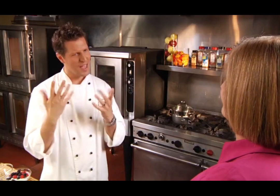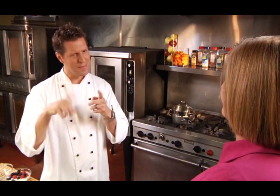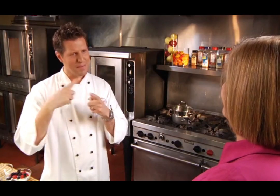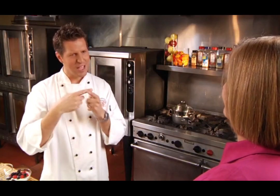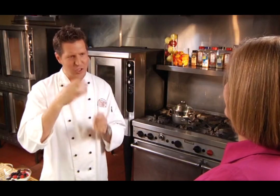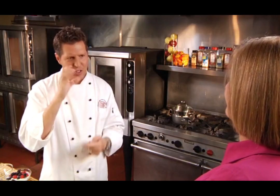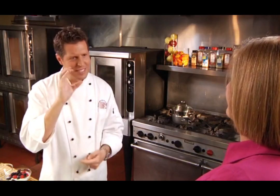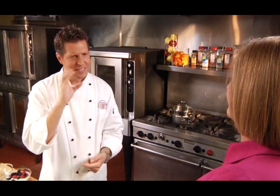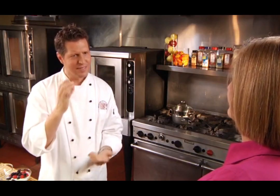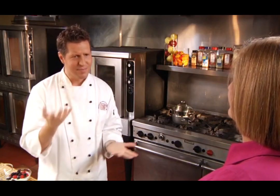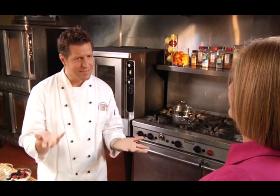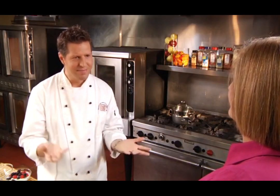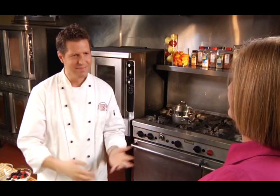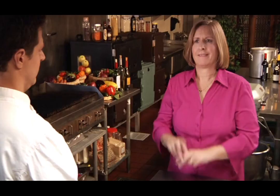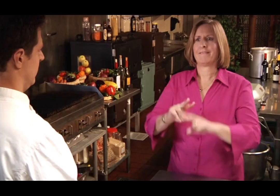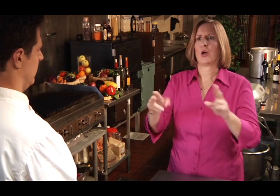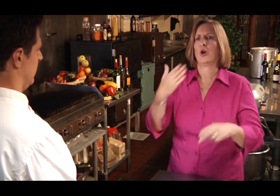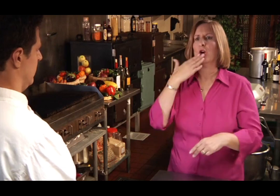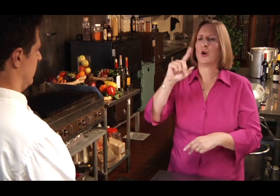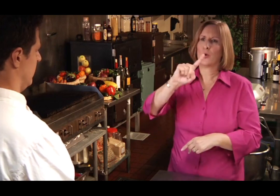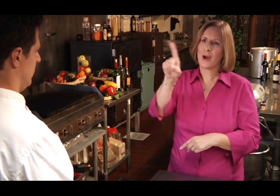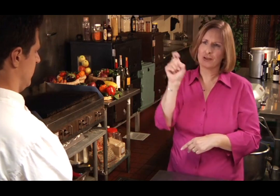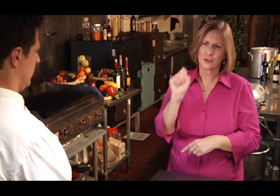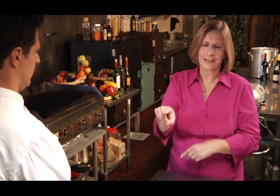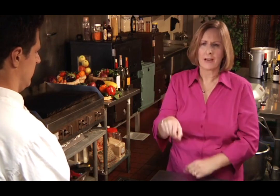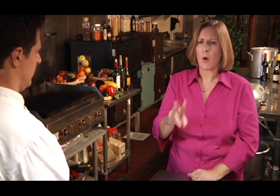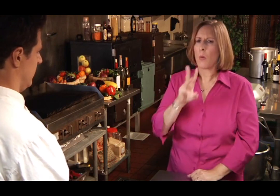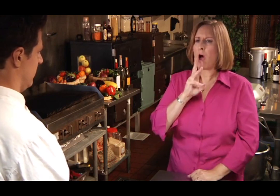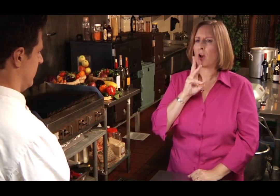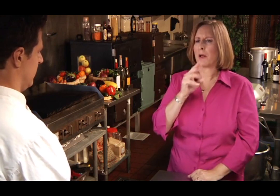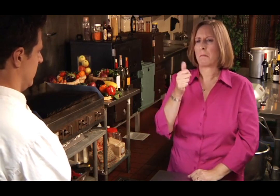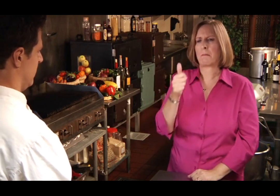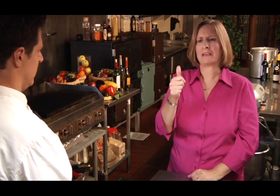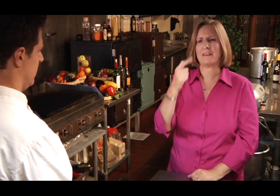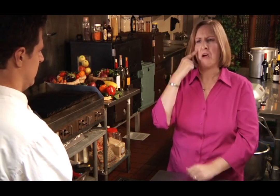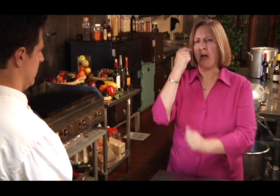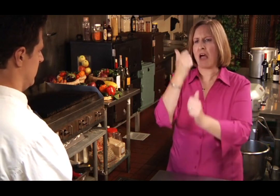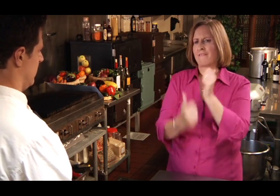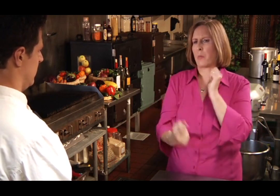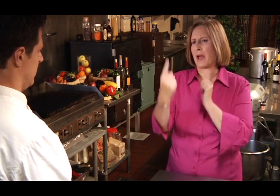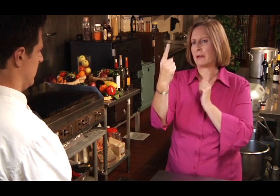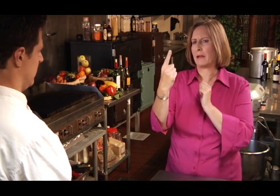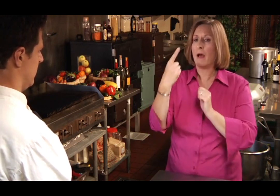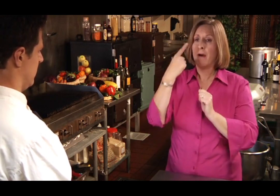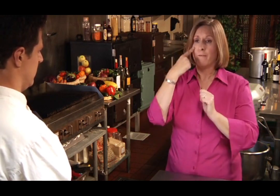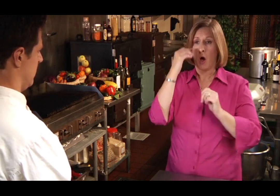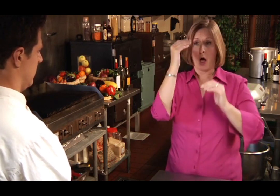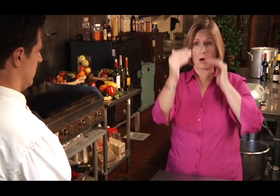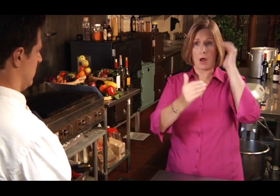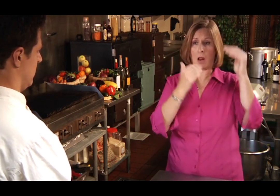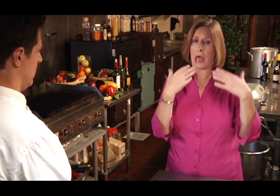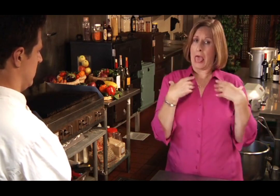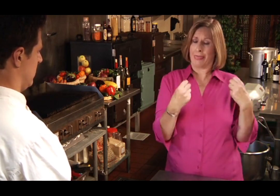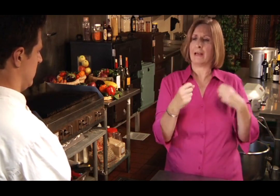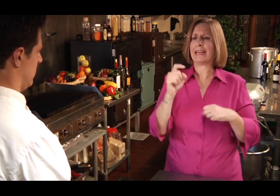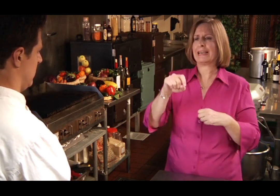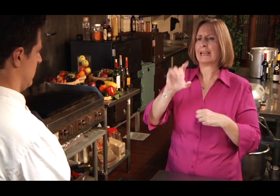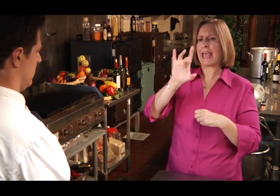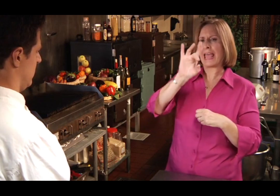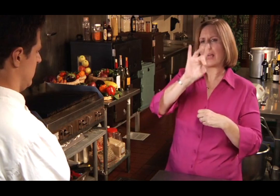What should we drink? Excellent question. Water is best for everyone. Healthy adults need 8 to 10